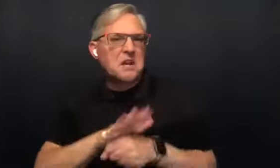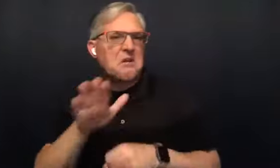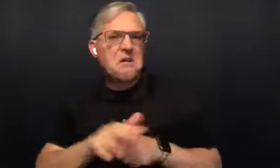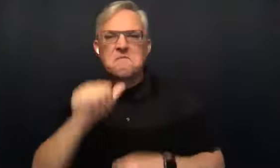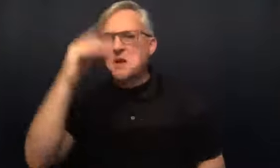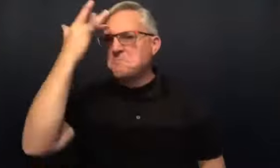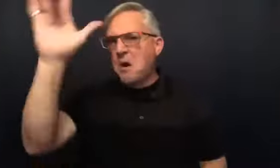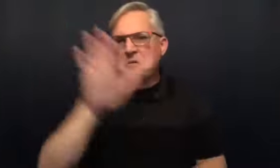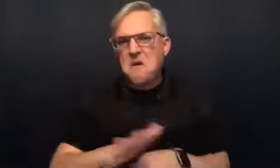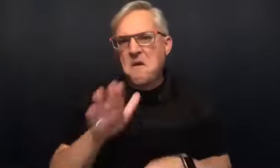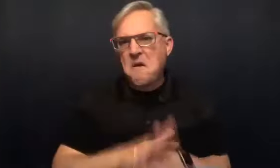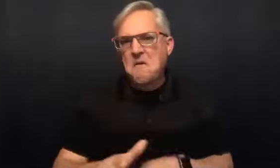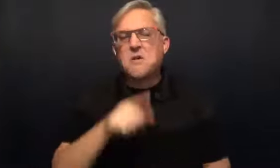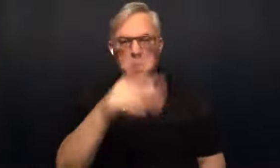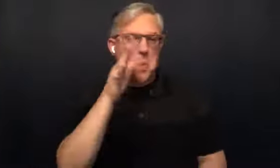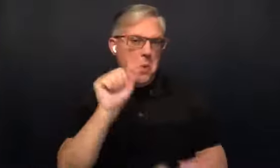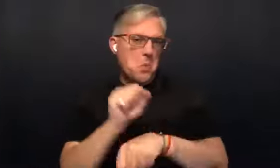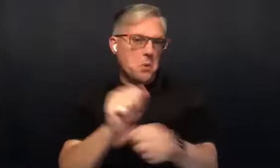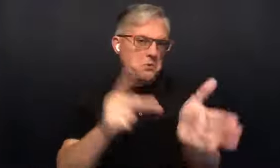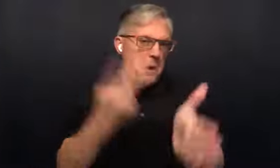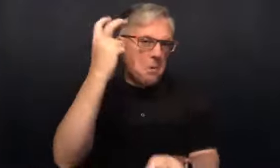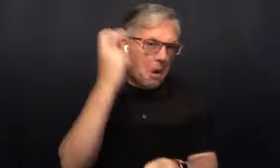hard to be half as good. You're not worth the powder to blow you to hell.